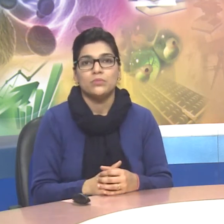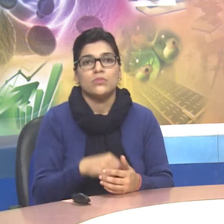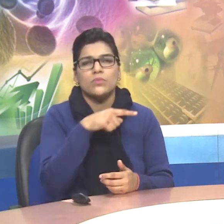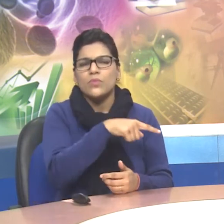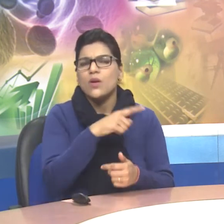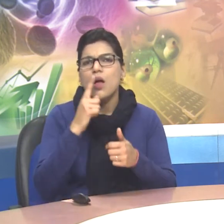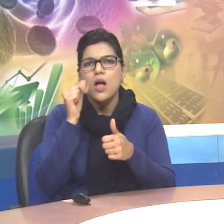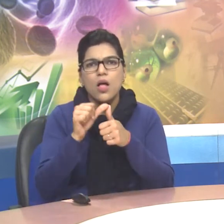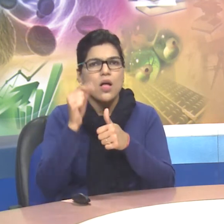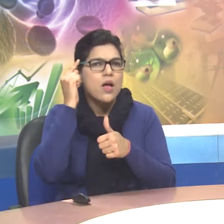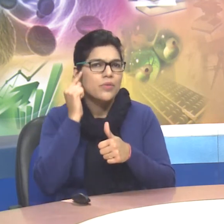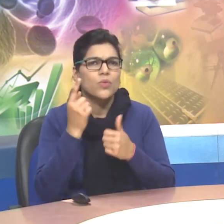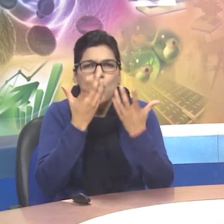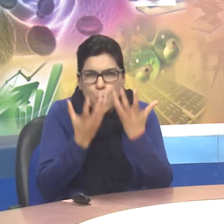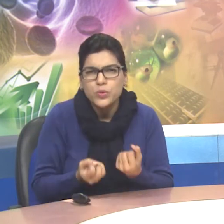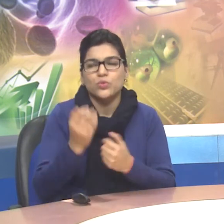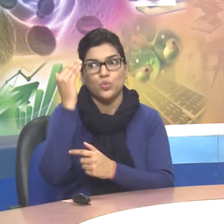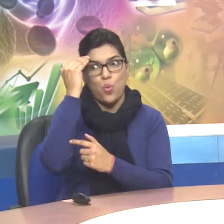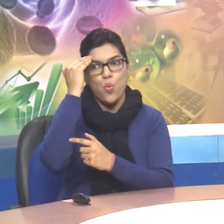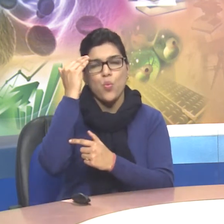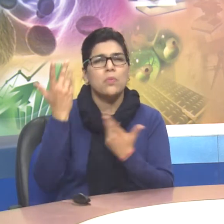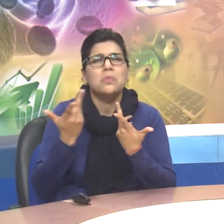What is that? Aradhana wants to know.